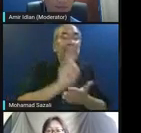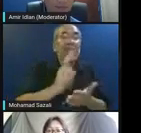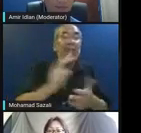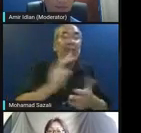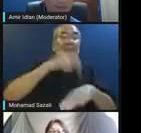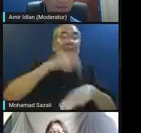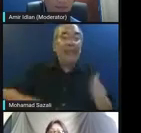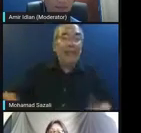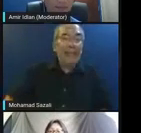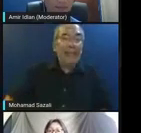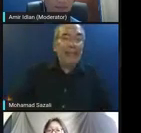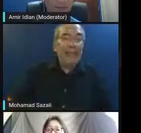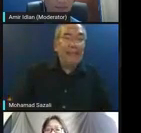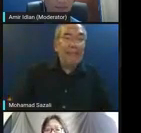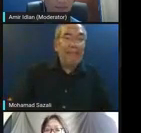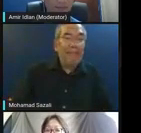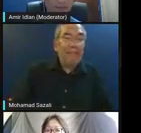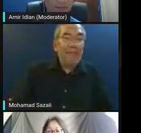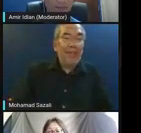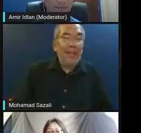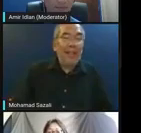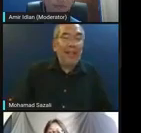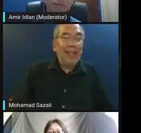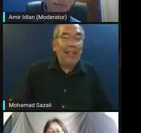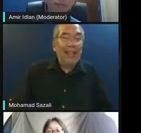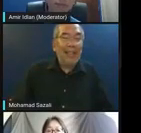And I would like to ask you, how do you go to university?